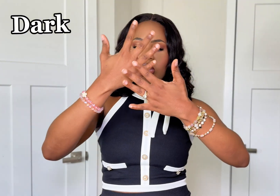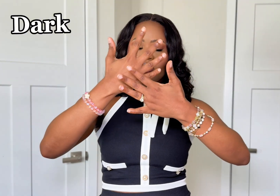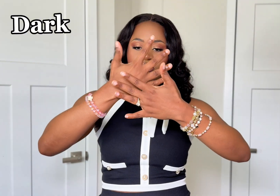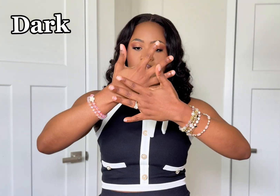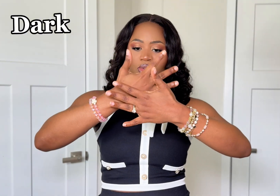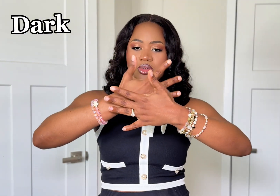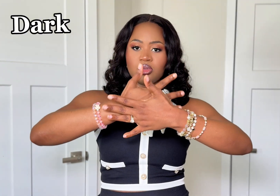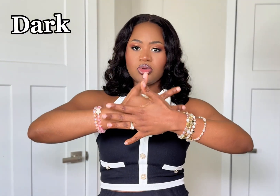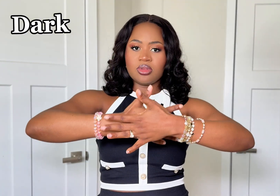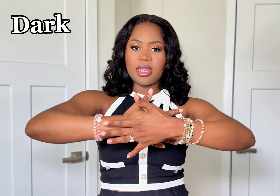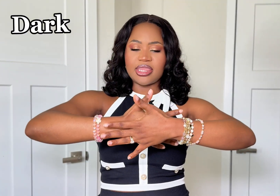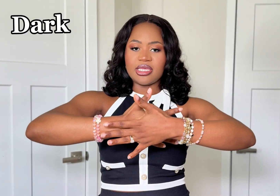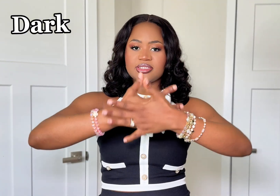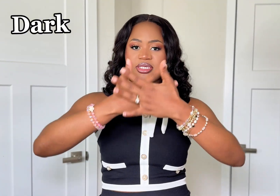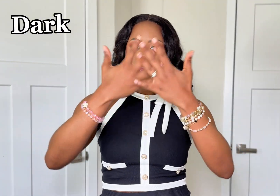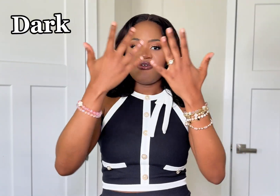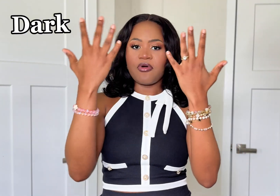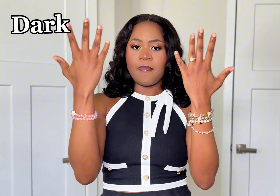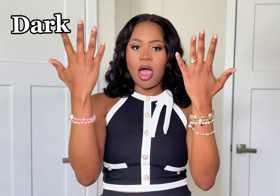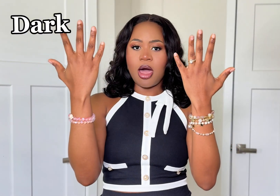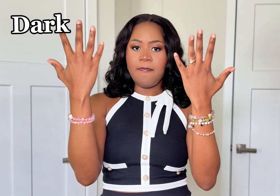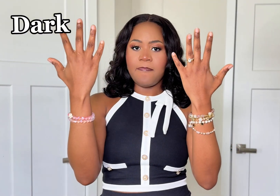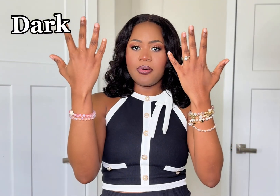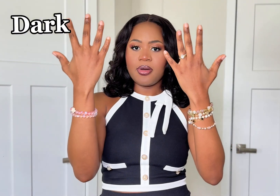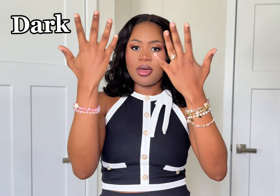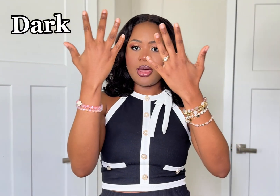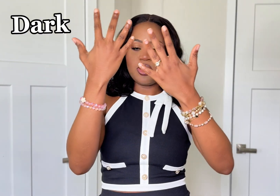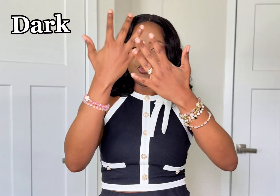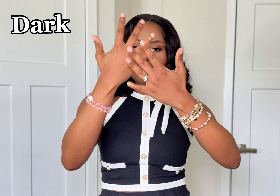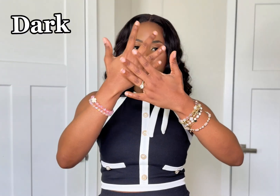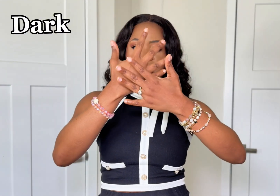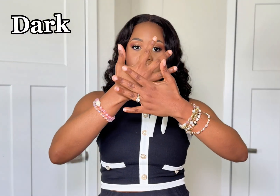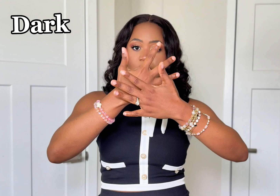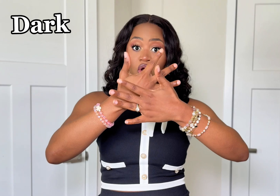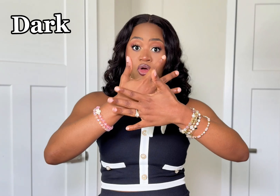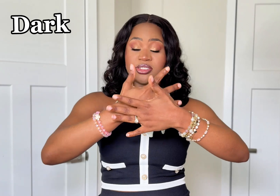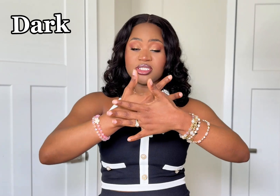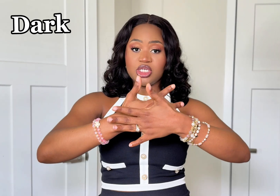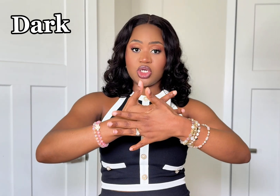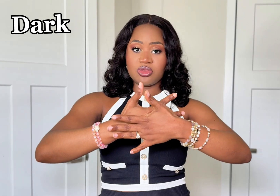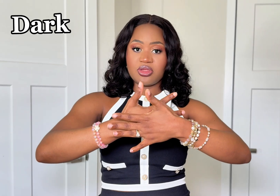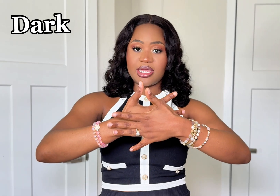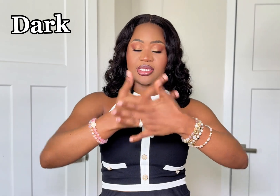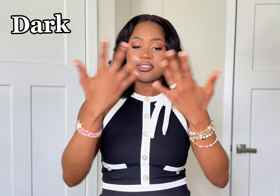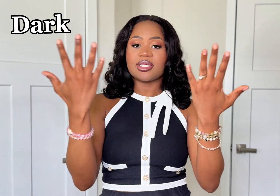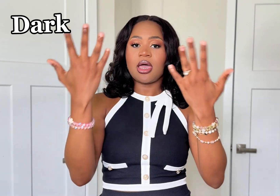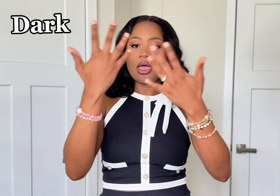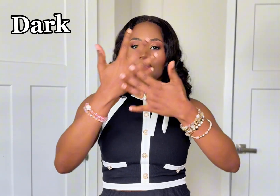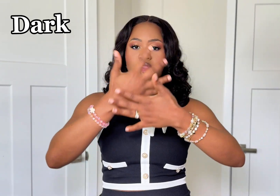down like this. From up, you bring it down across each other like this.